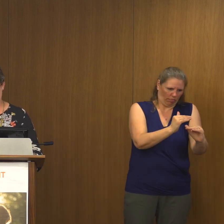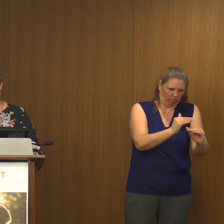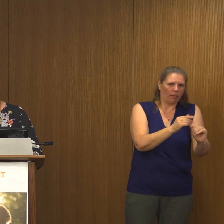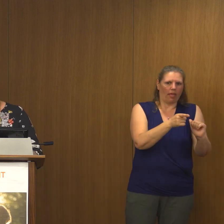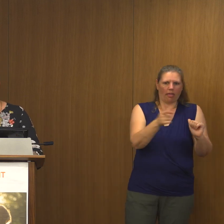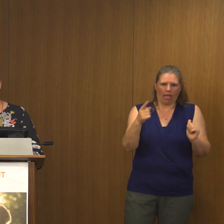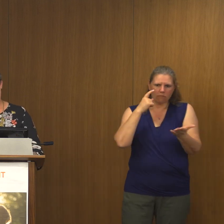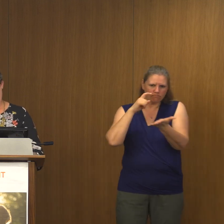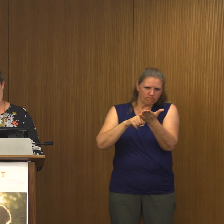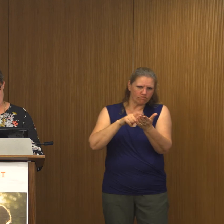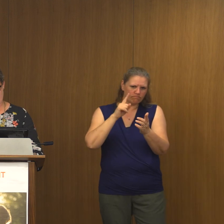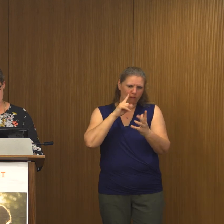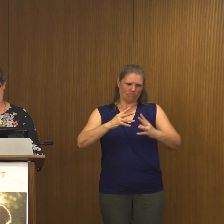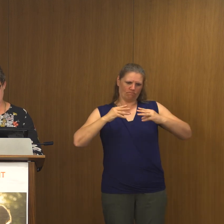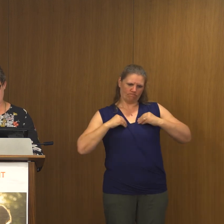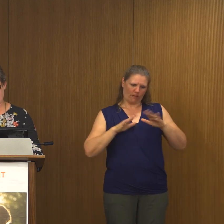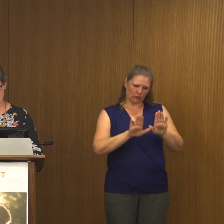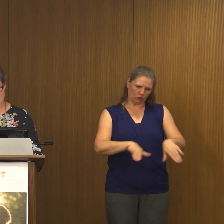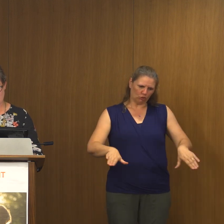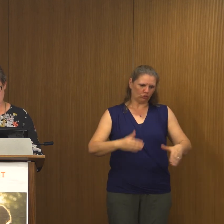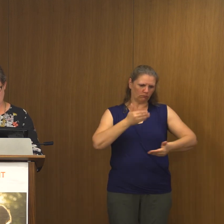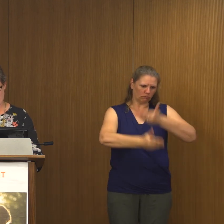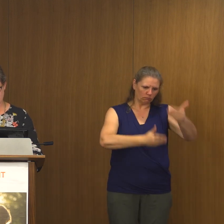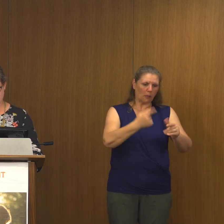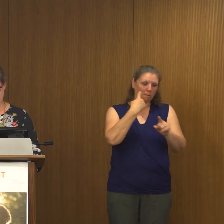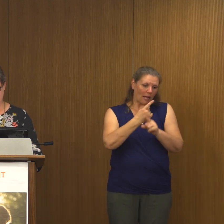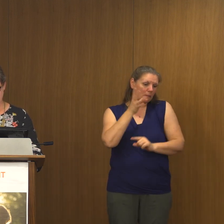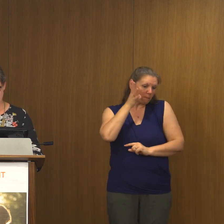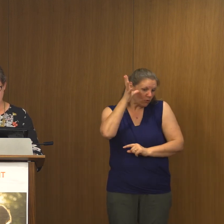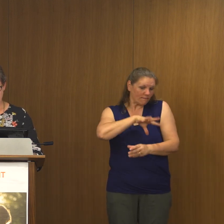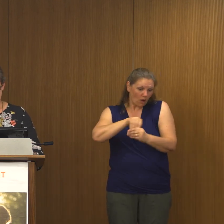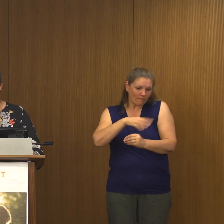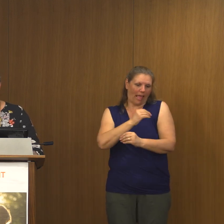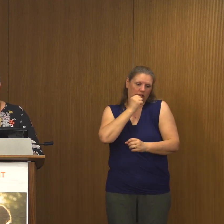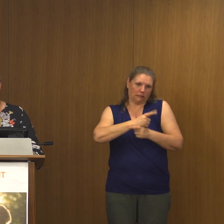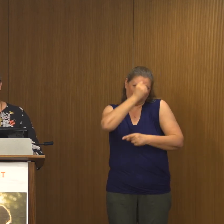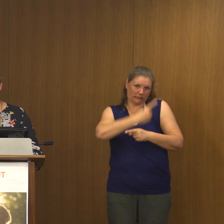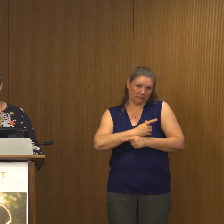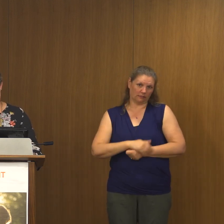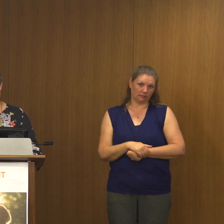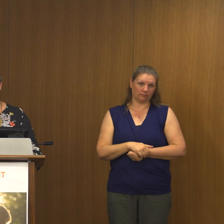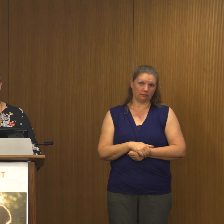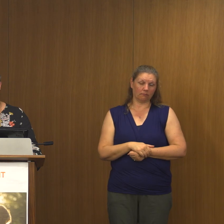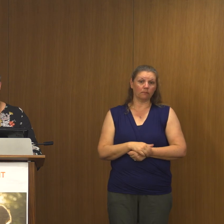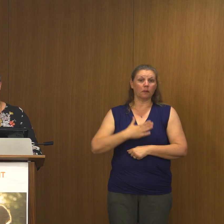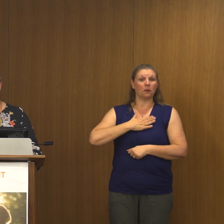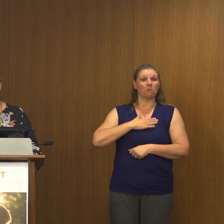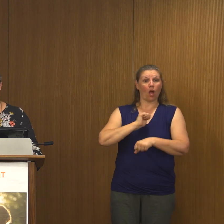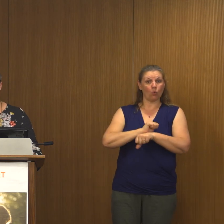the eyes of the kids and the parents and the siblings who know them so well. In my work in engaging